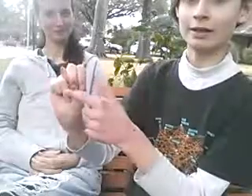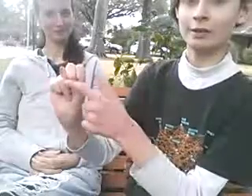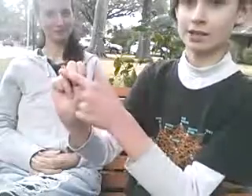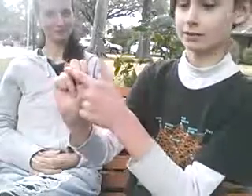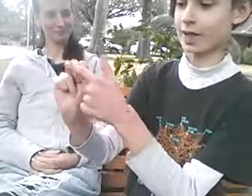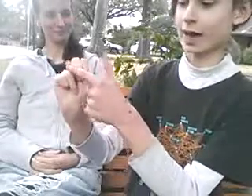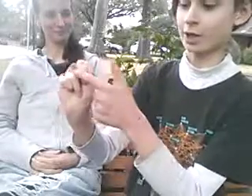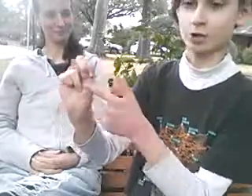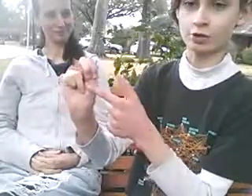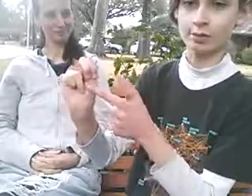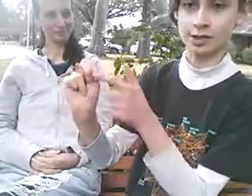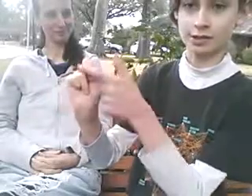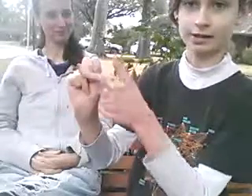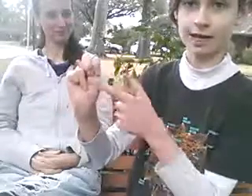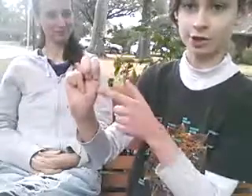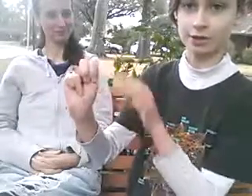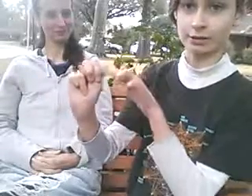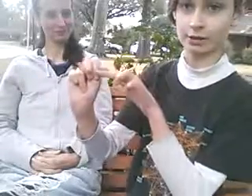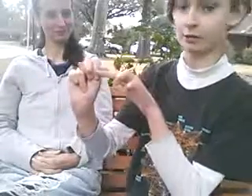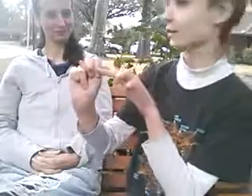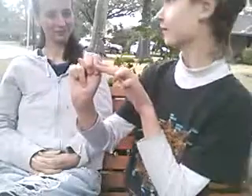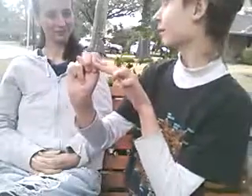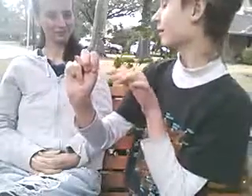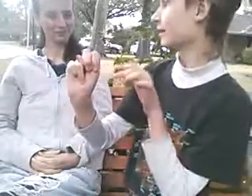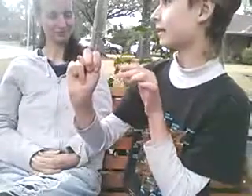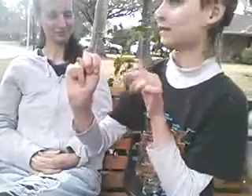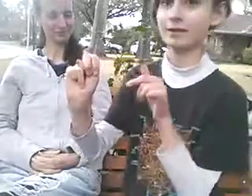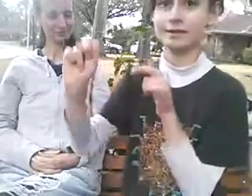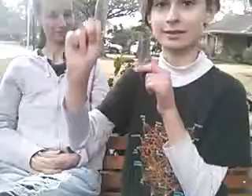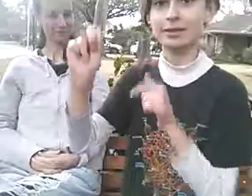here's a slash. Your thumb is the slash and here's the other part. The N kind of looks like that.